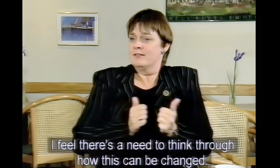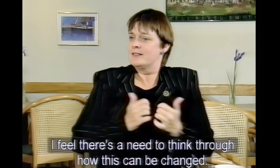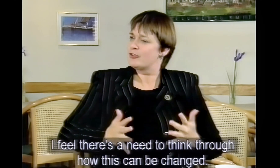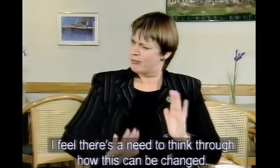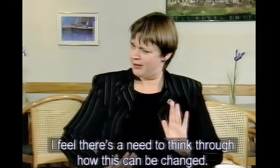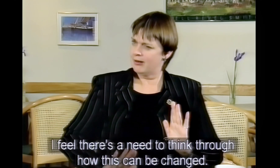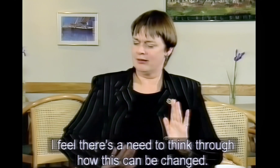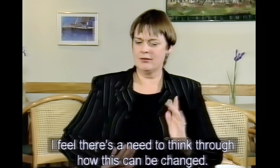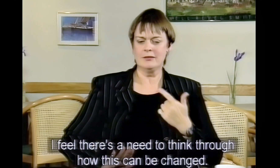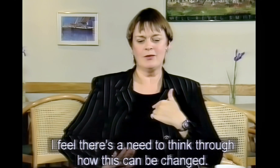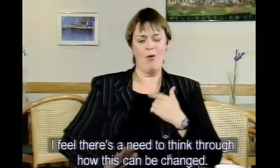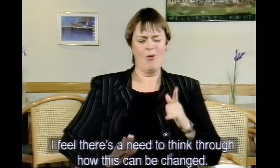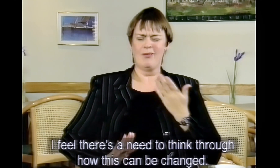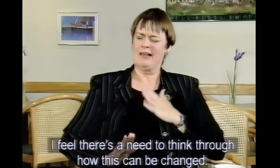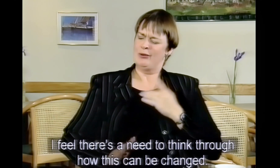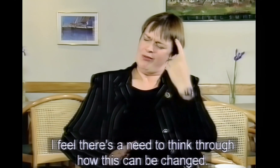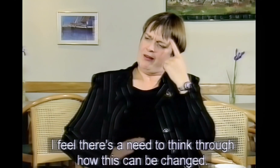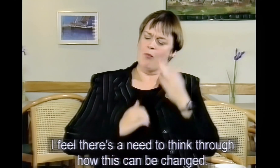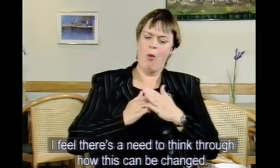how this can be changed.